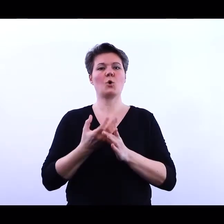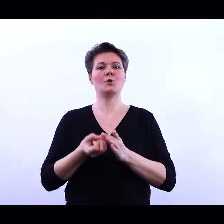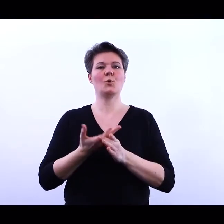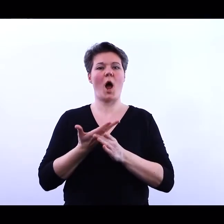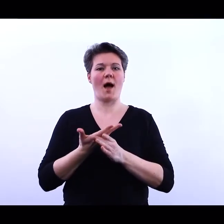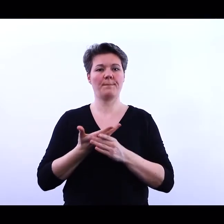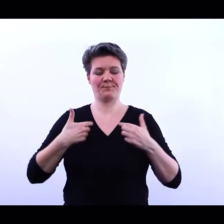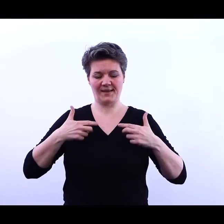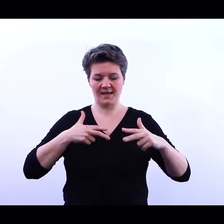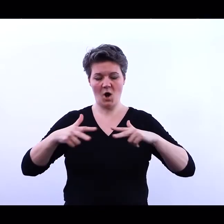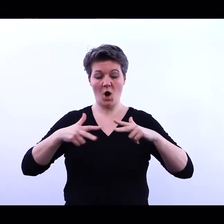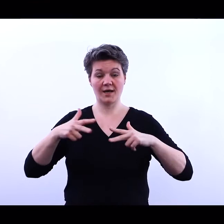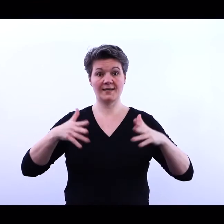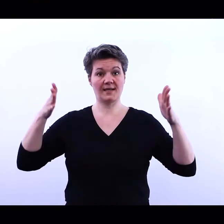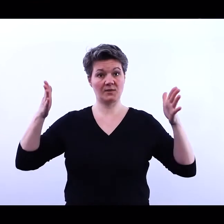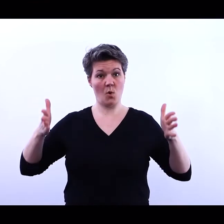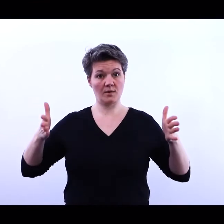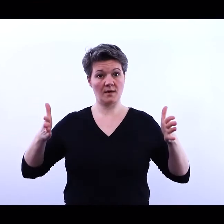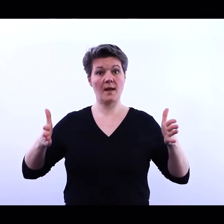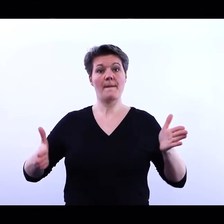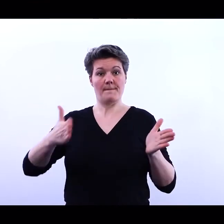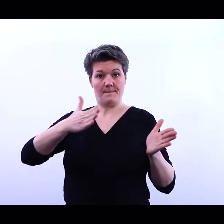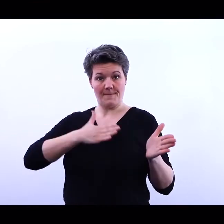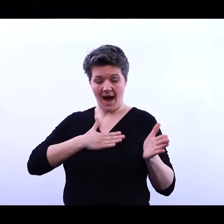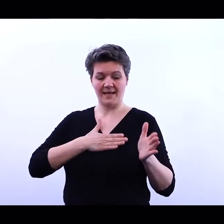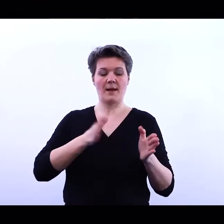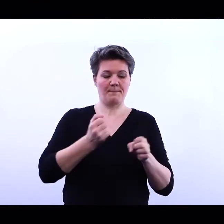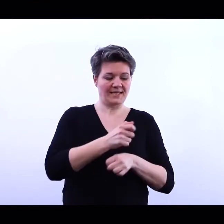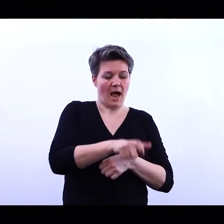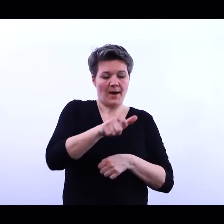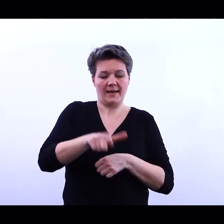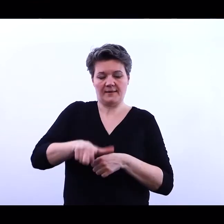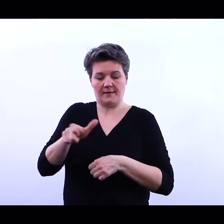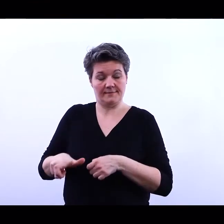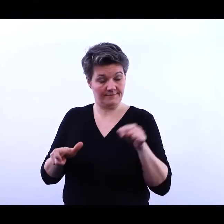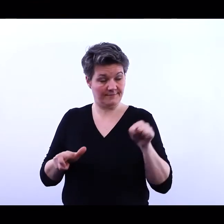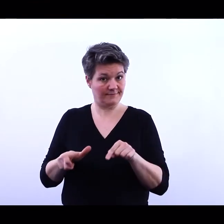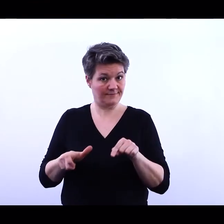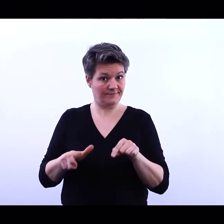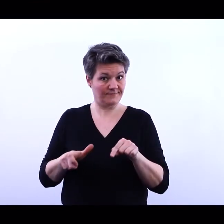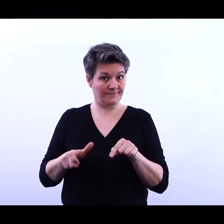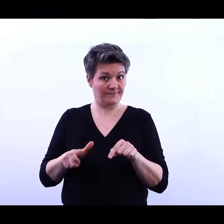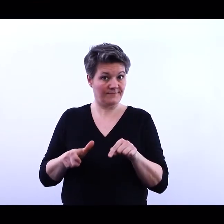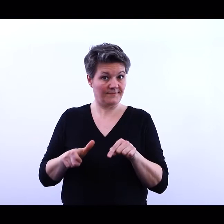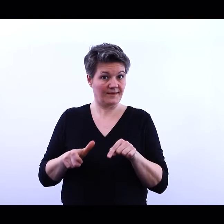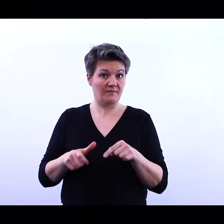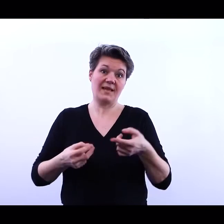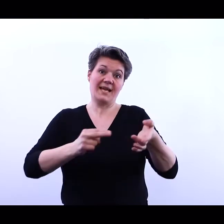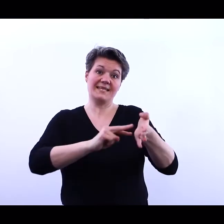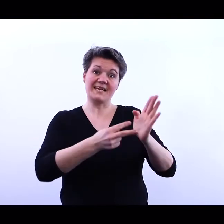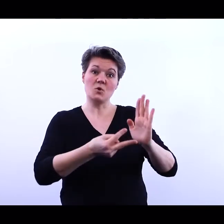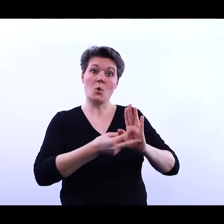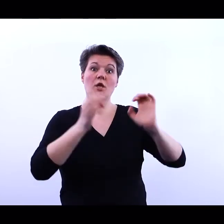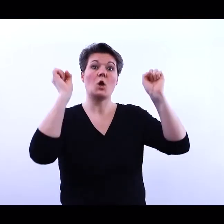an organizational culture with the staff you have today, that you're not going to, you know, celebrate technology as